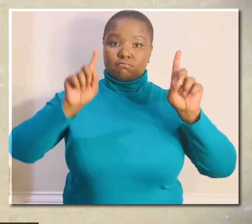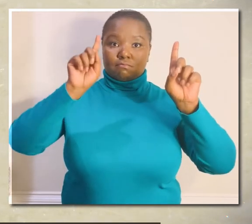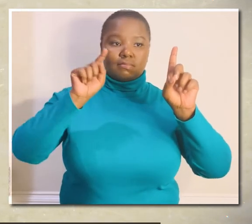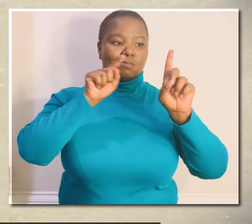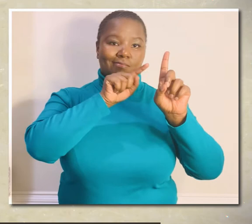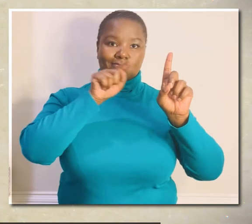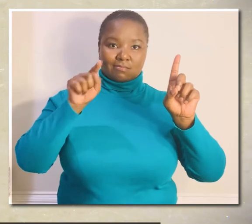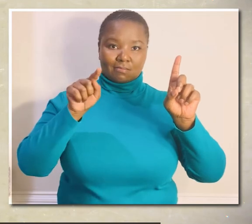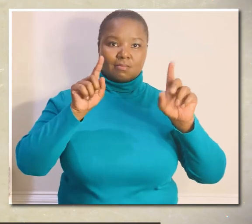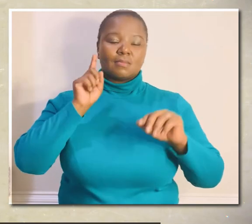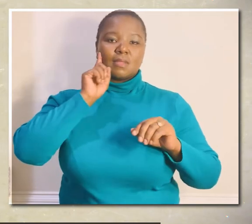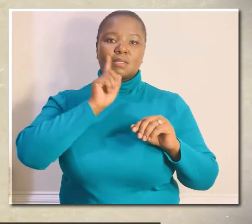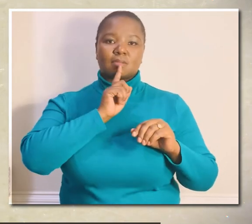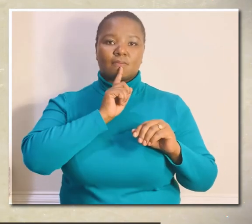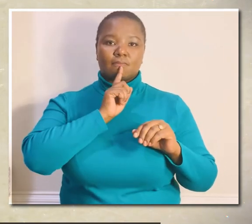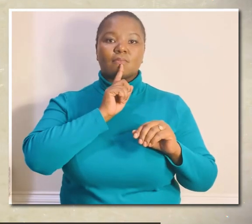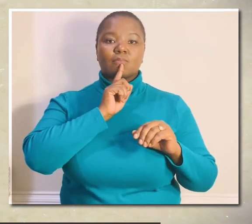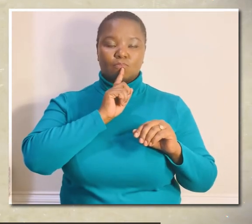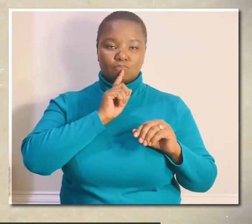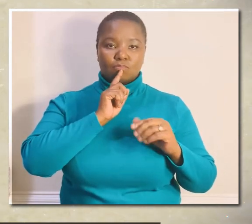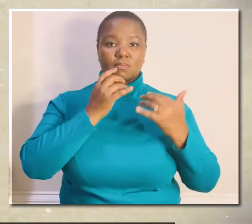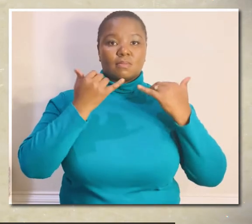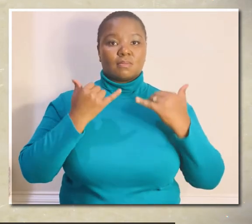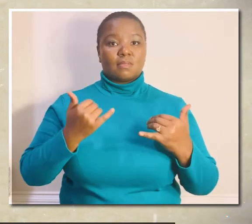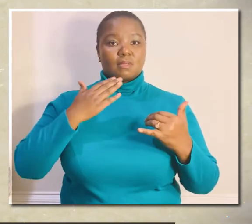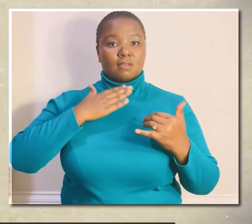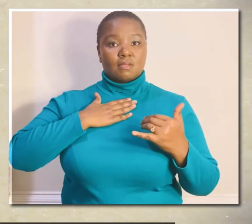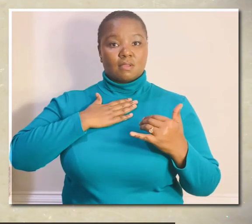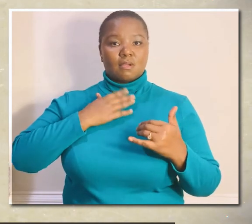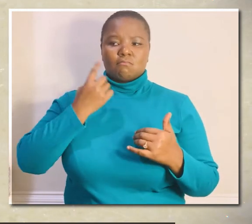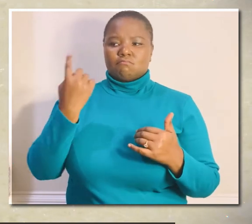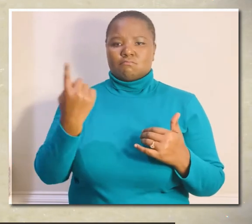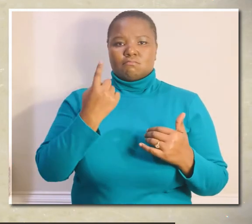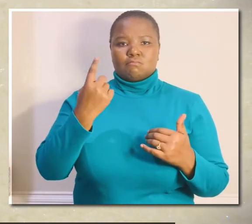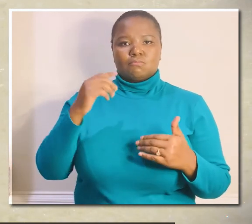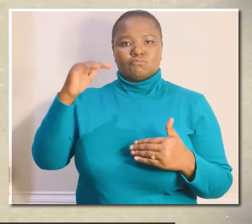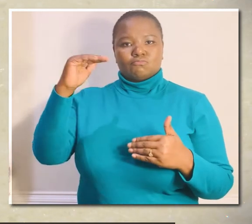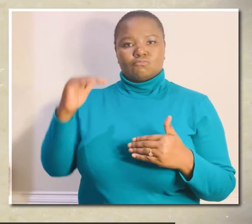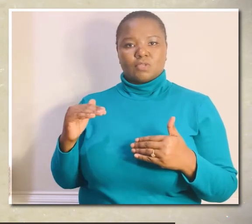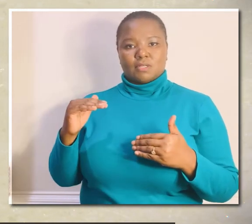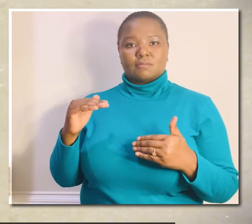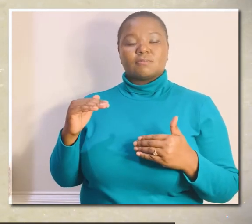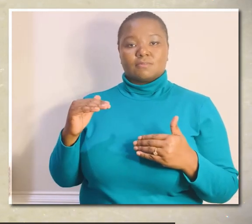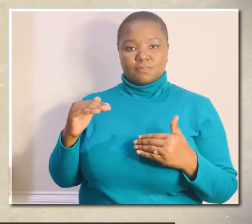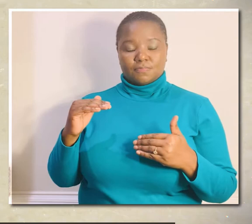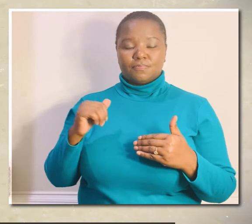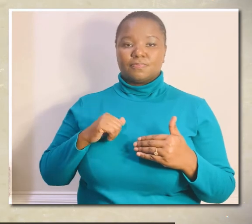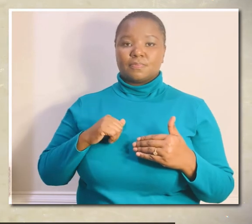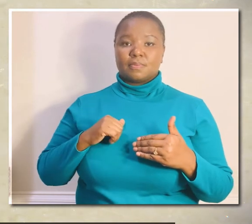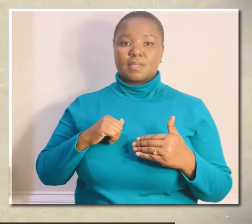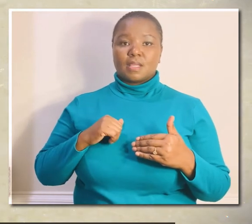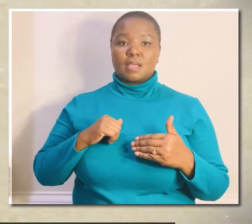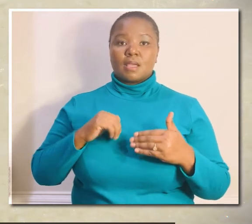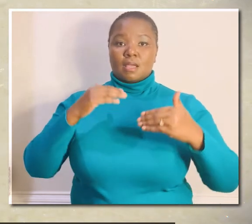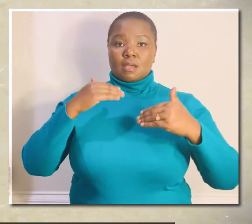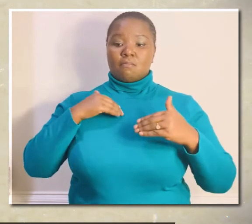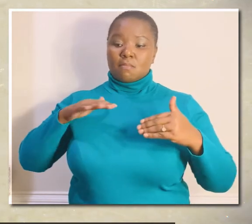I'm an only child in Okoda, as we sometimes like to call ourselves, and my folks, they were the only deaf people in town.